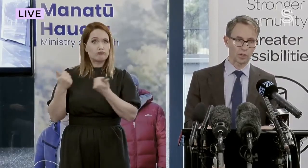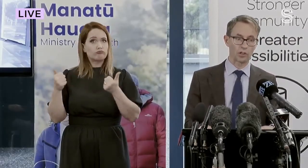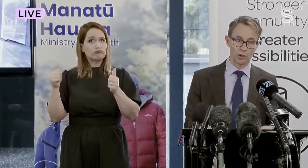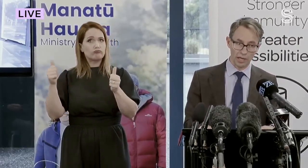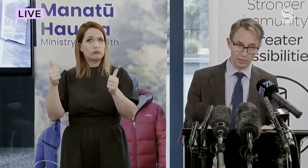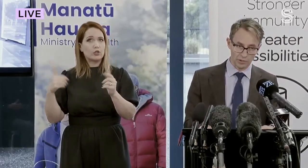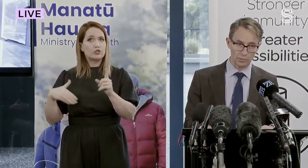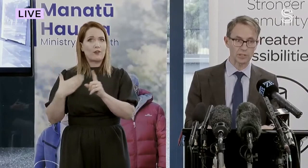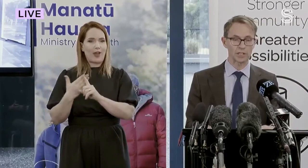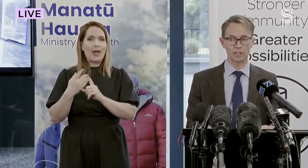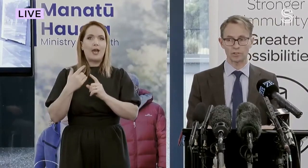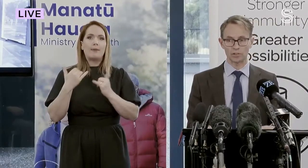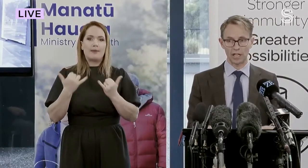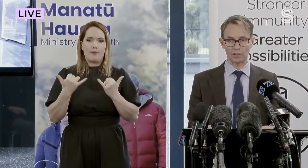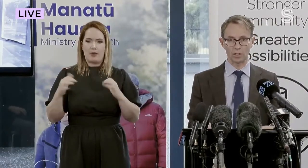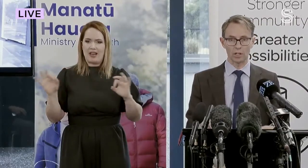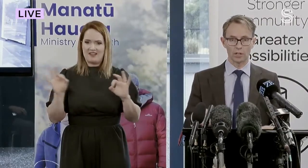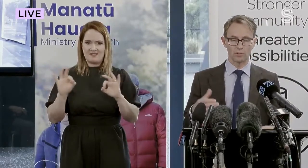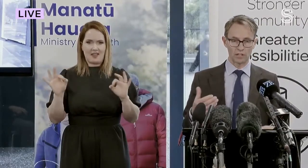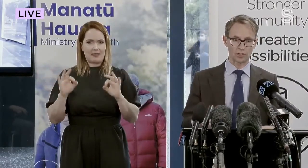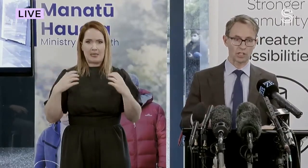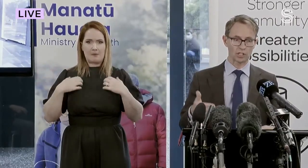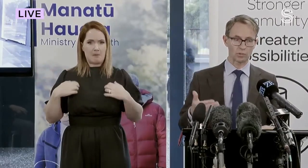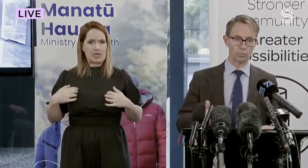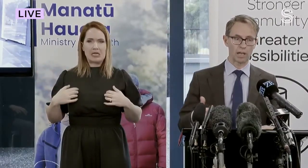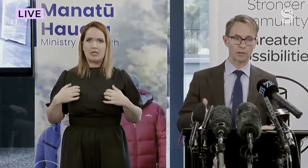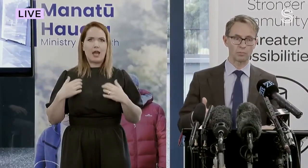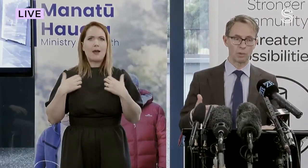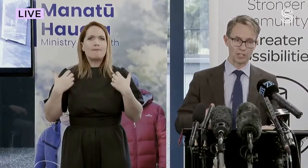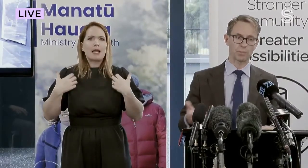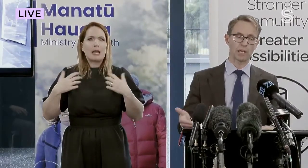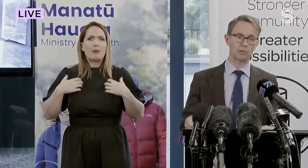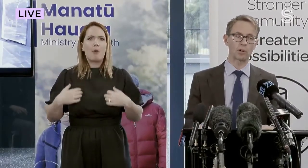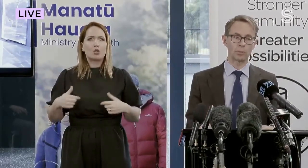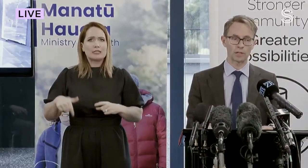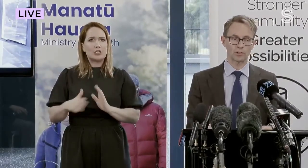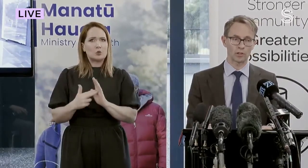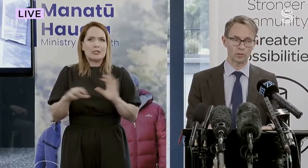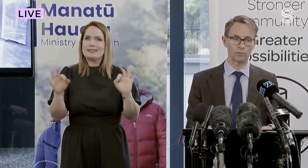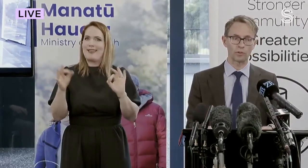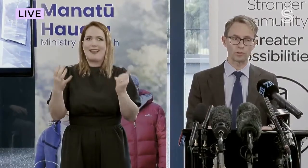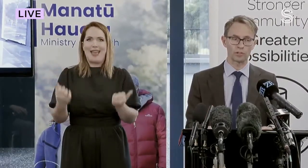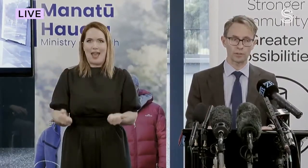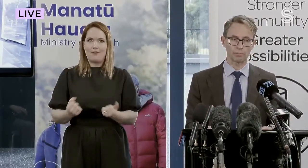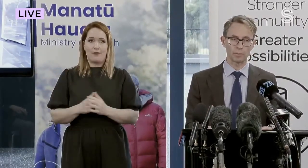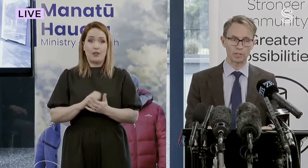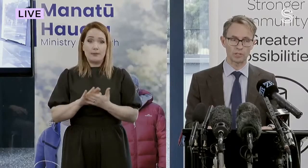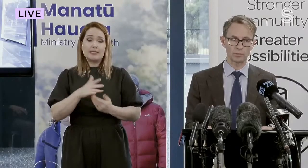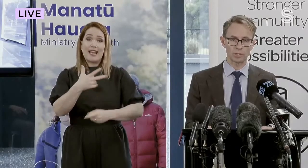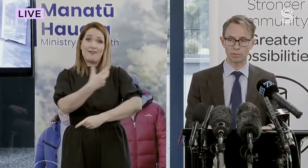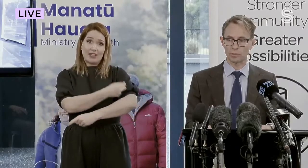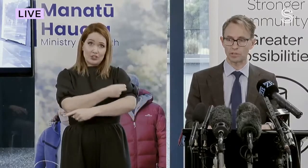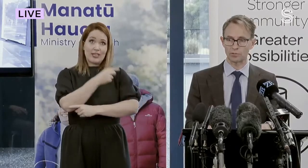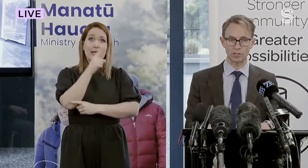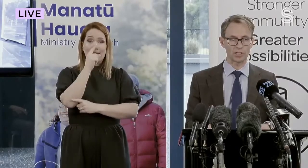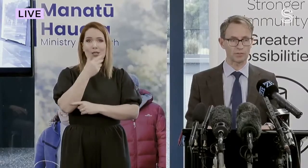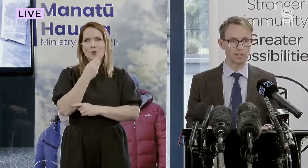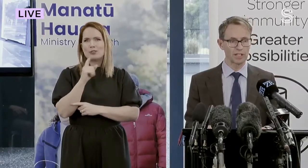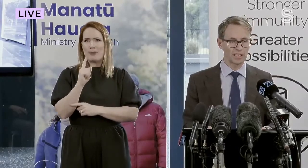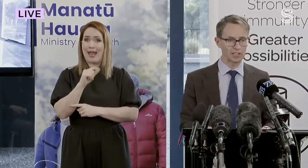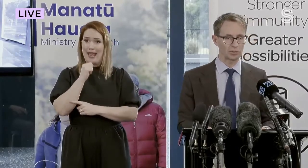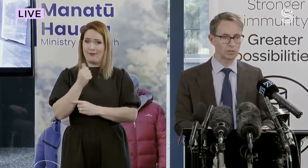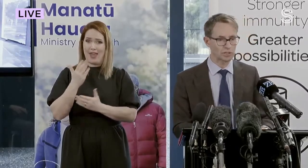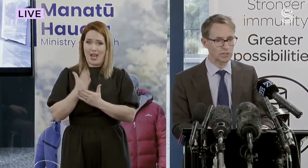moment we've got no active community cases, and vaccination might play a role, but it's not the first measure that we'd implement if we did